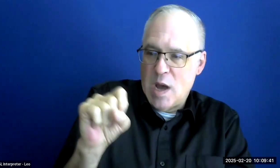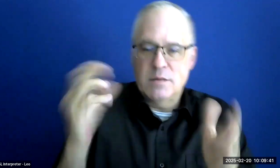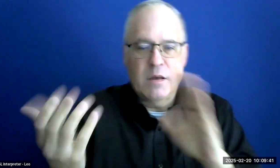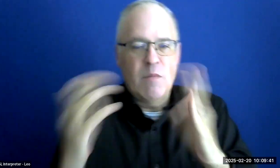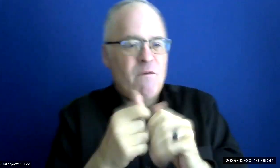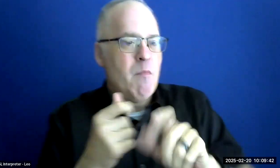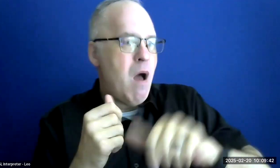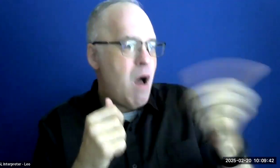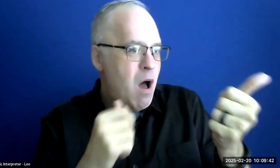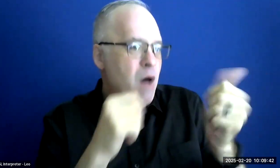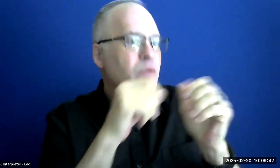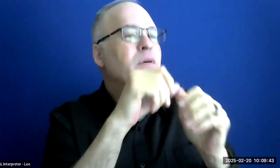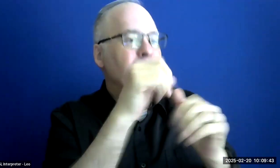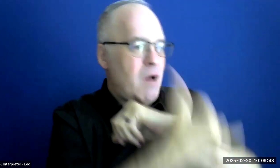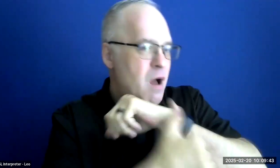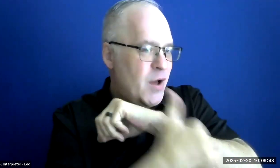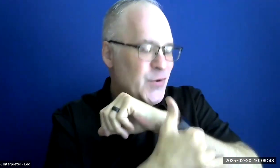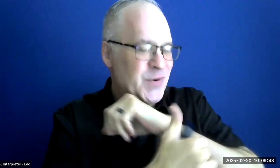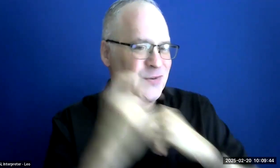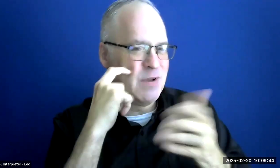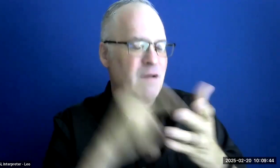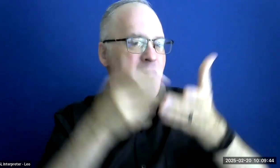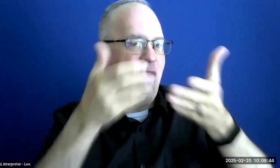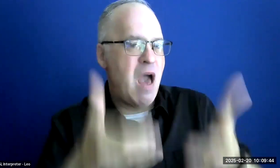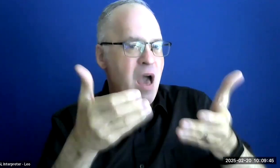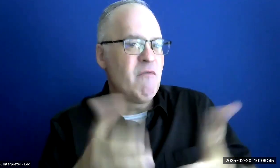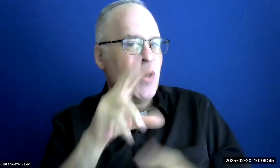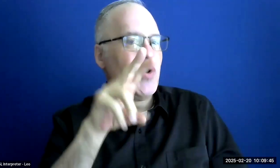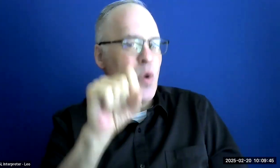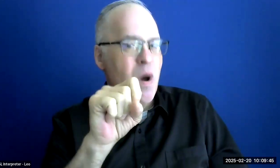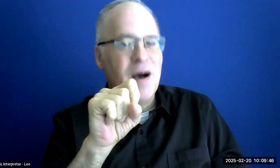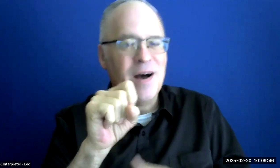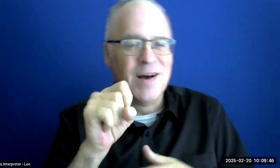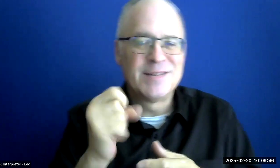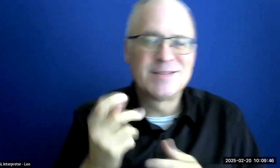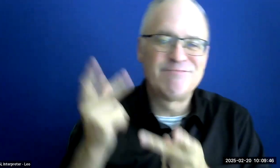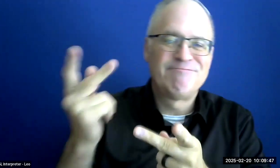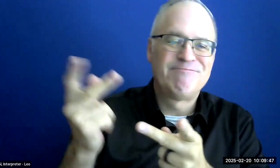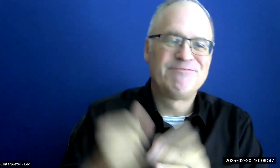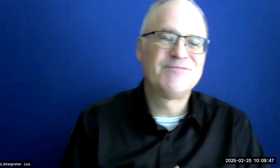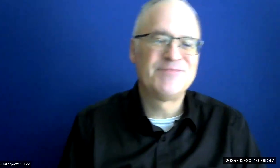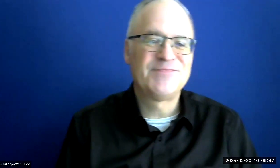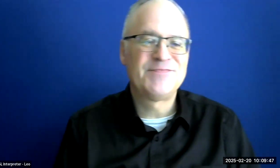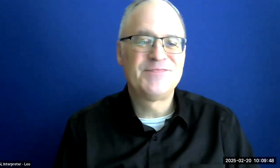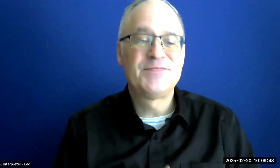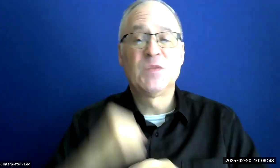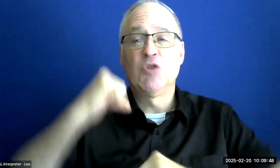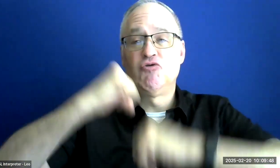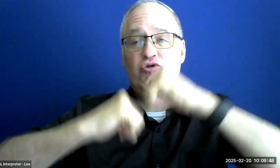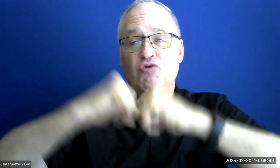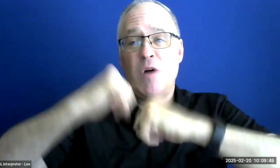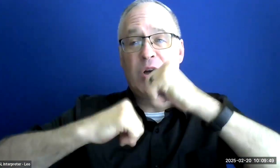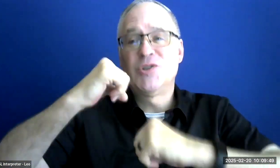elsewhere. In terms of focus, many of the structures of the denomination focus primarily on the church in the